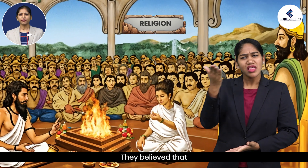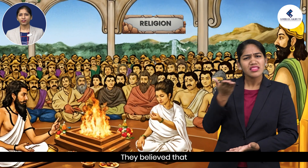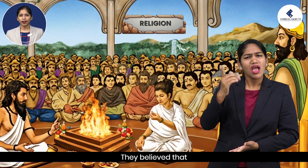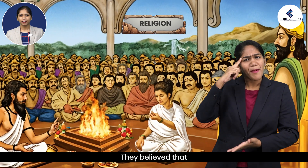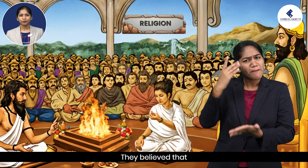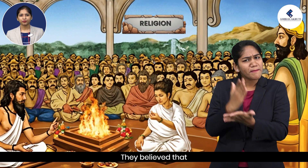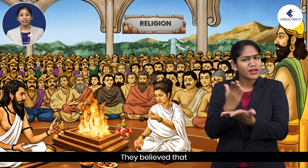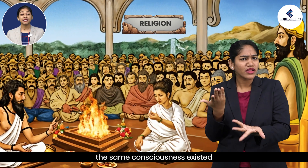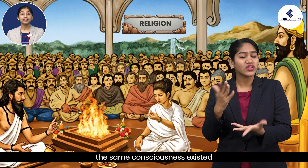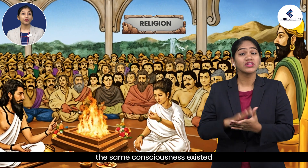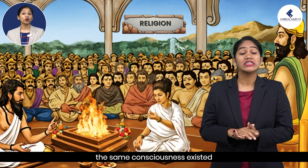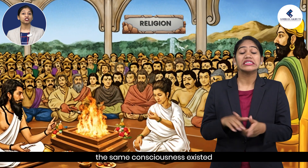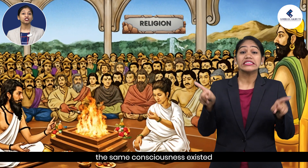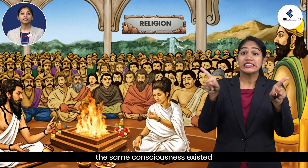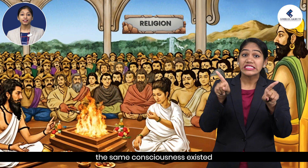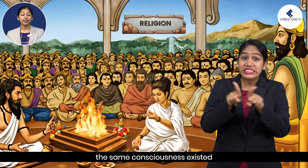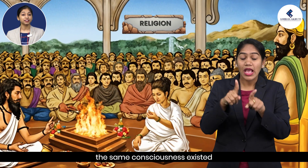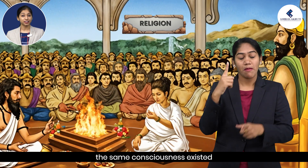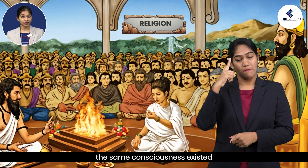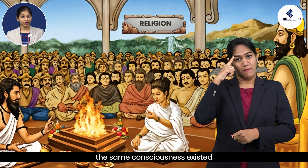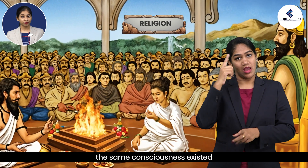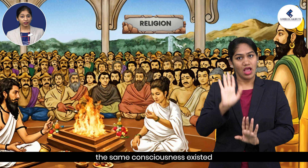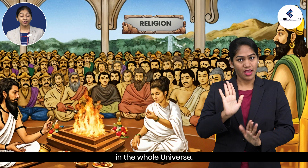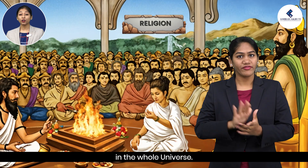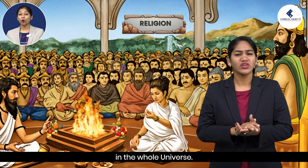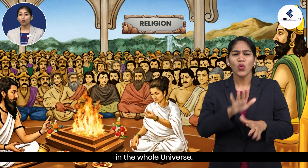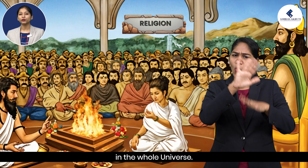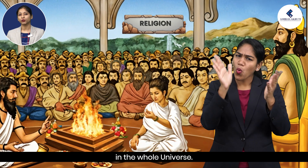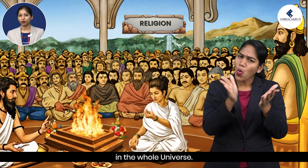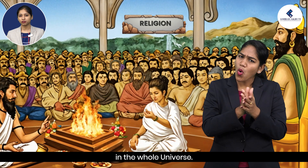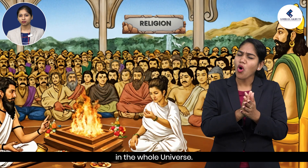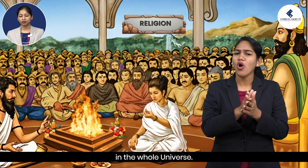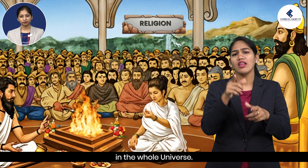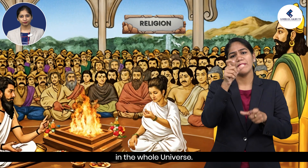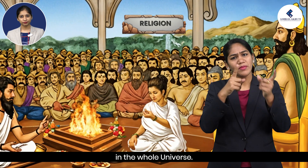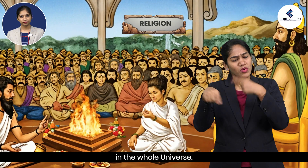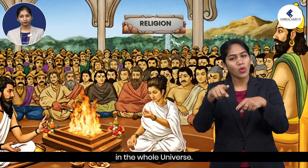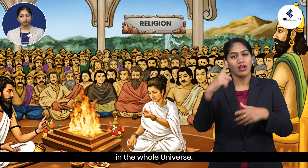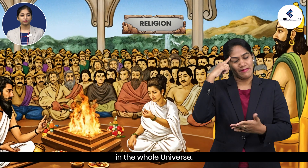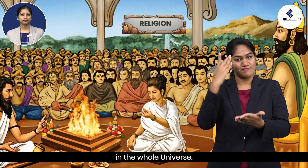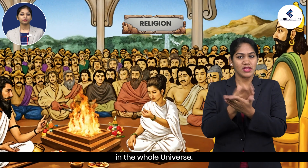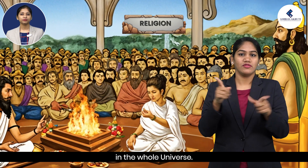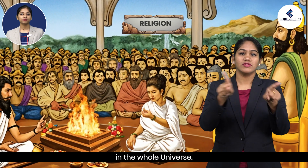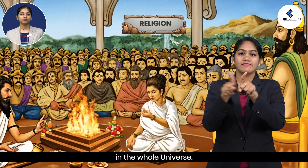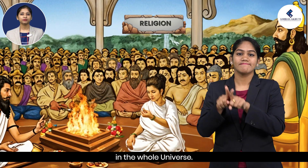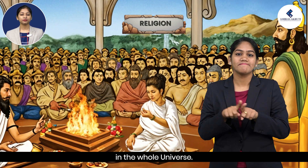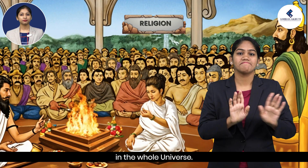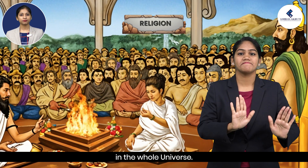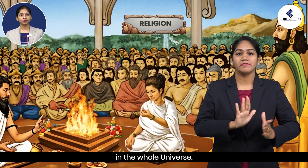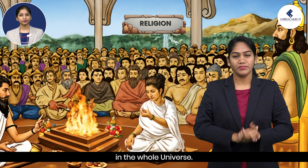They believed that the same consciousness existed in the whole universe.